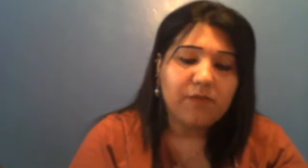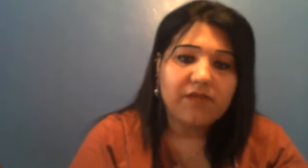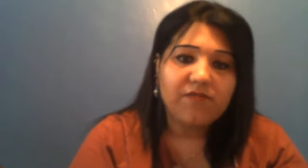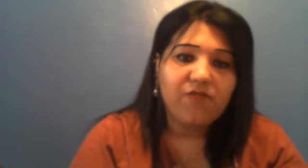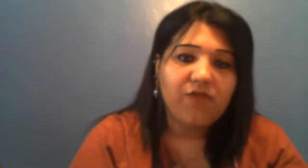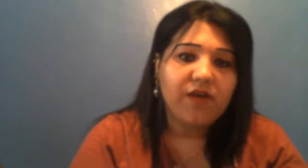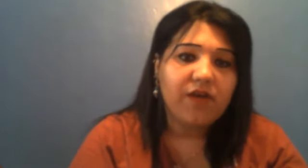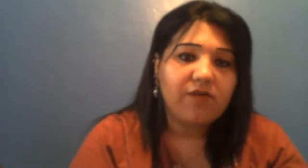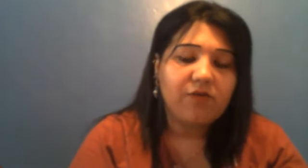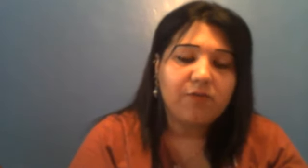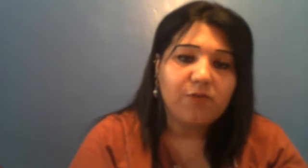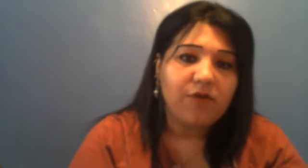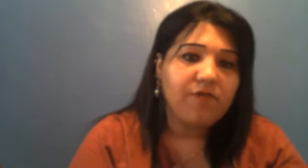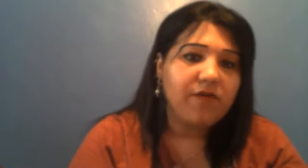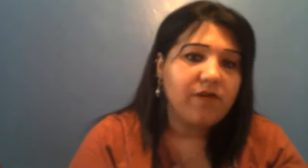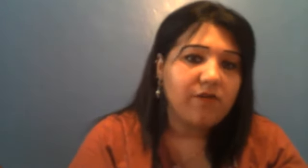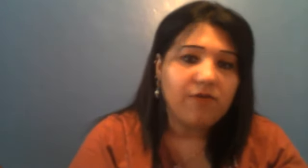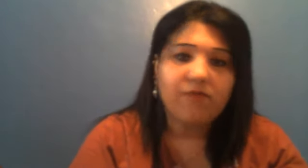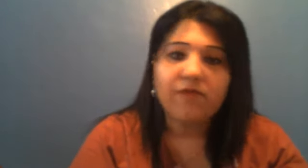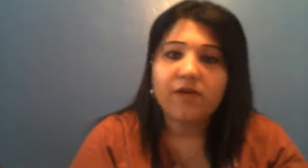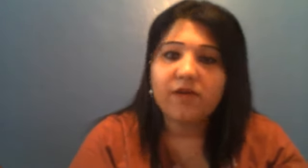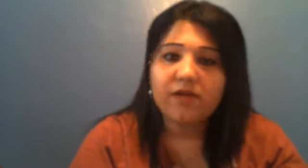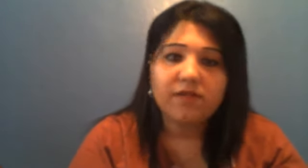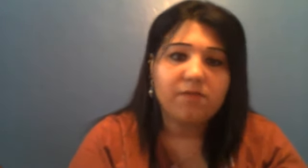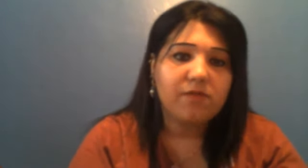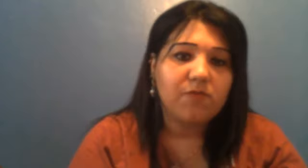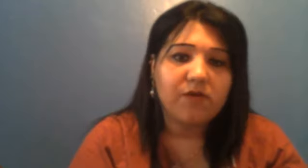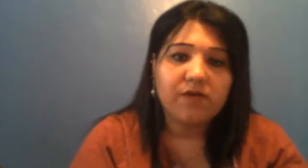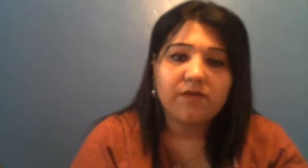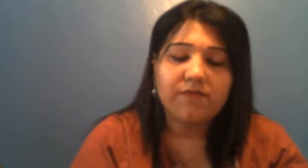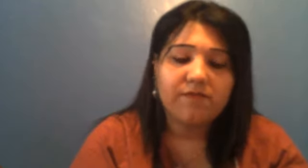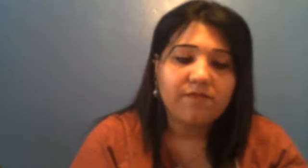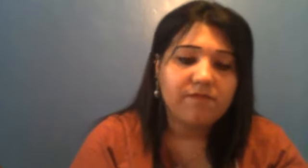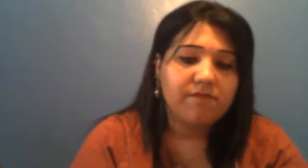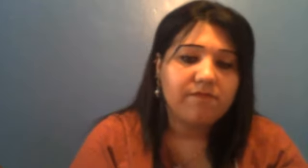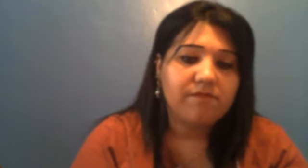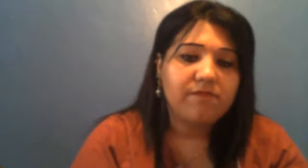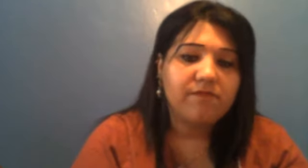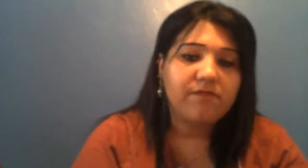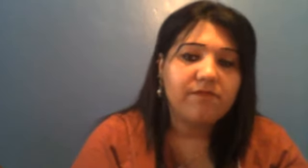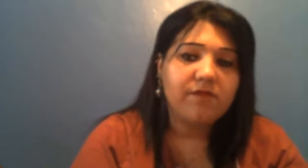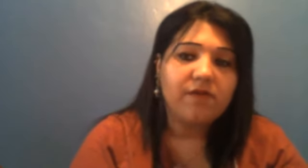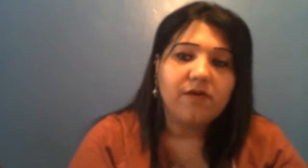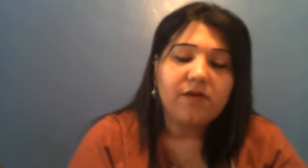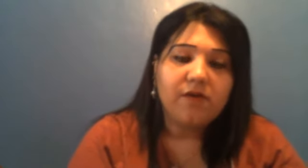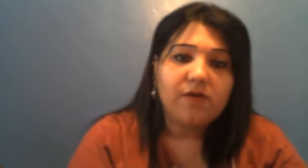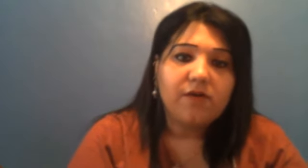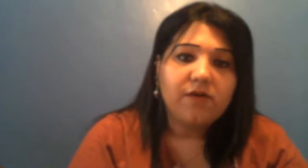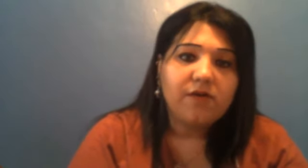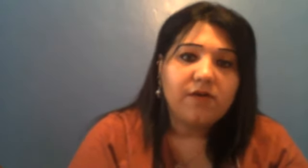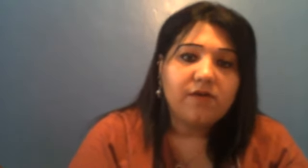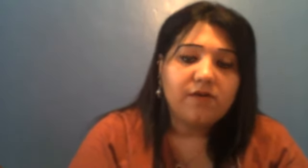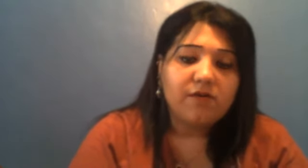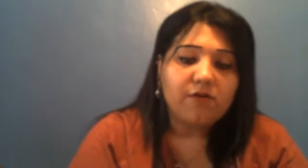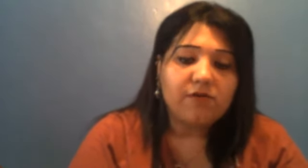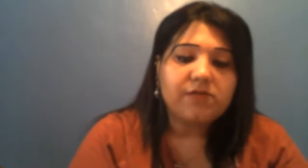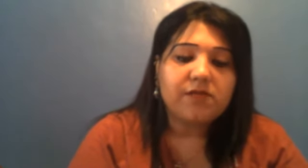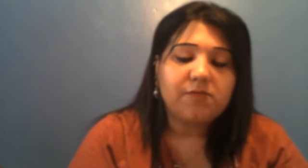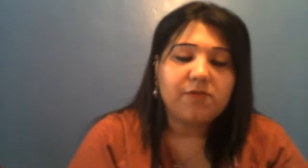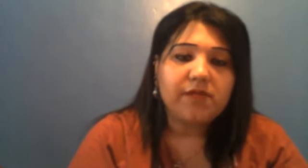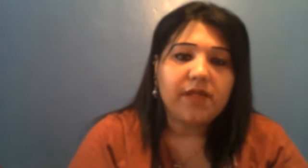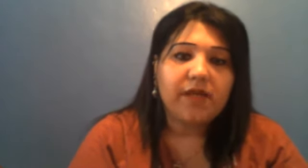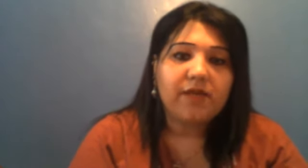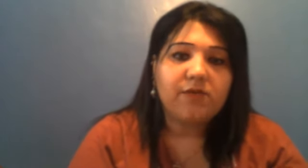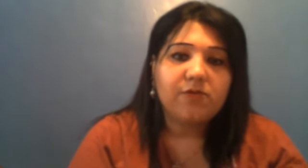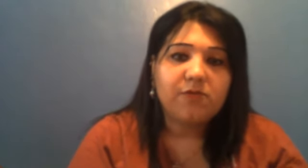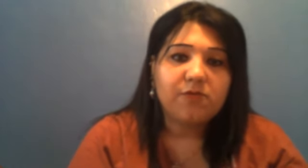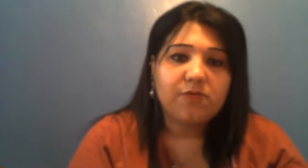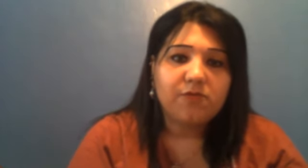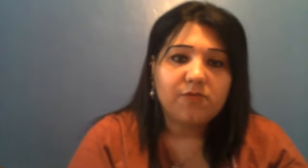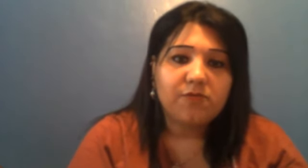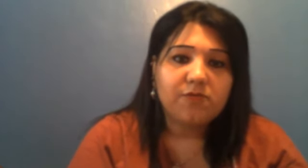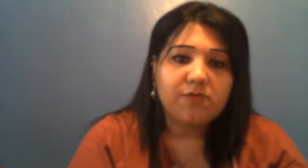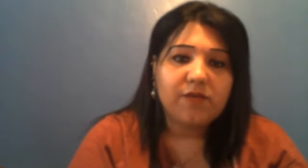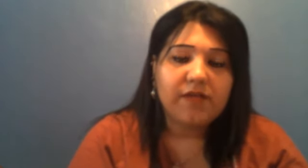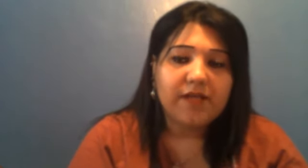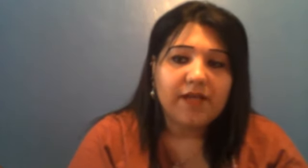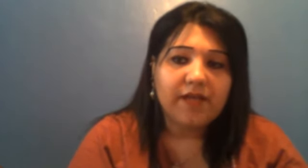best friend, or boyfriend, girlfriend, husband, wife, or someone that you, you like